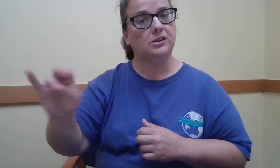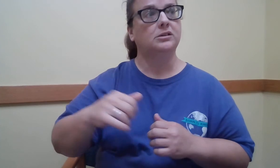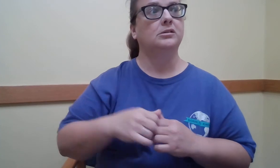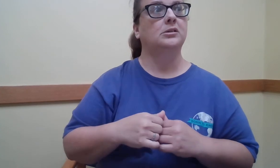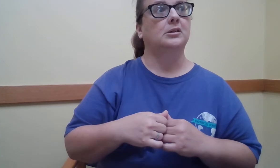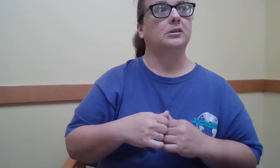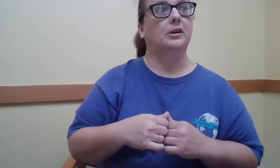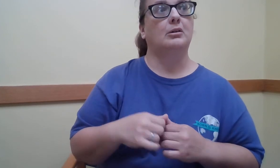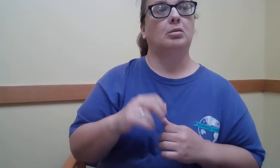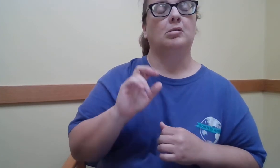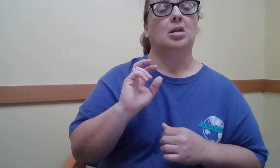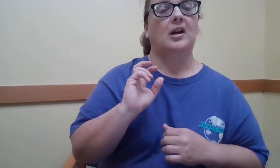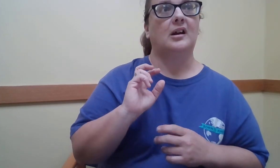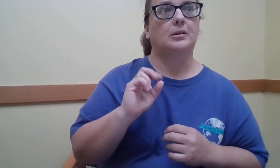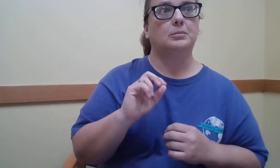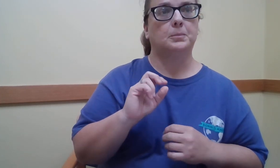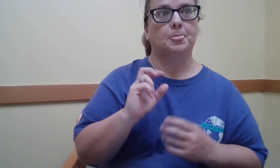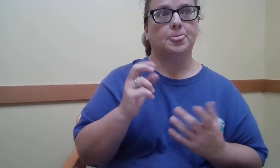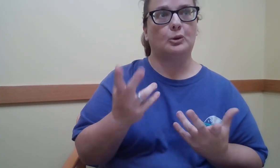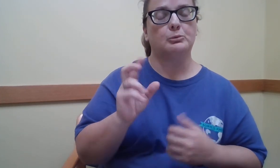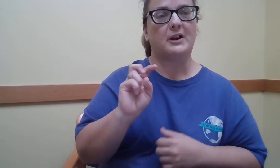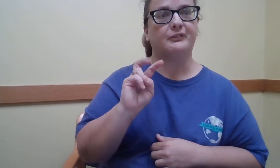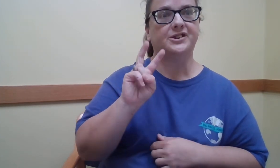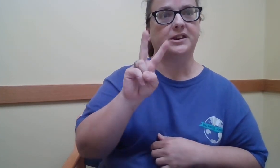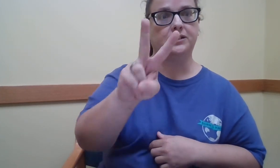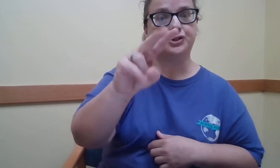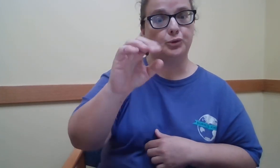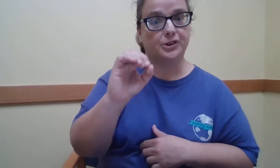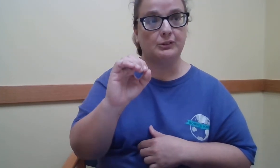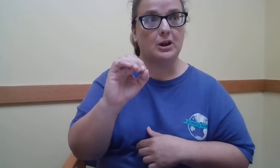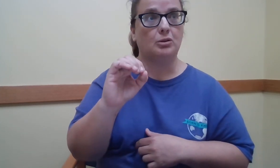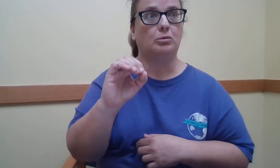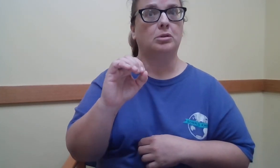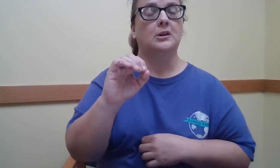1987, you know, or you might see 20,